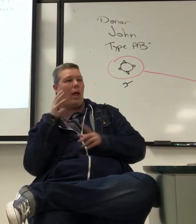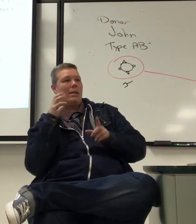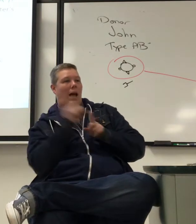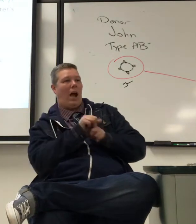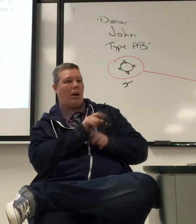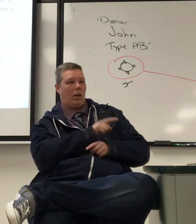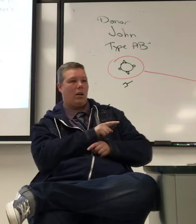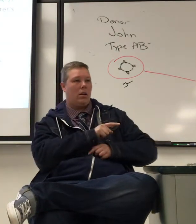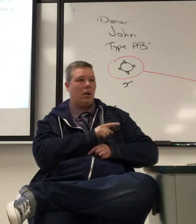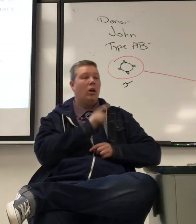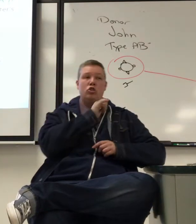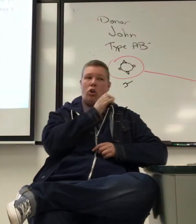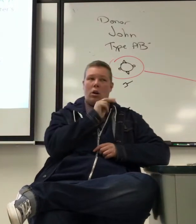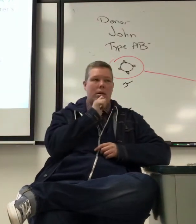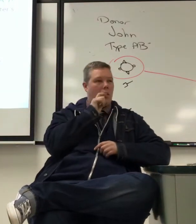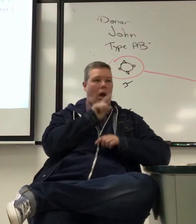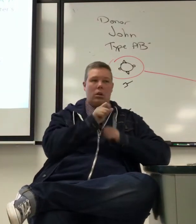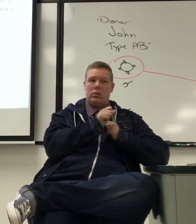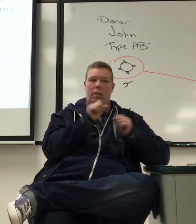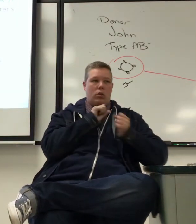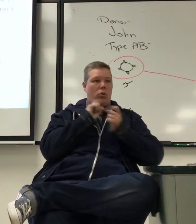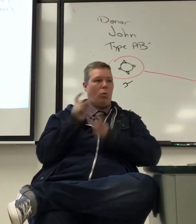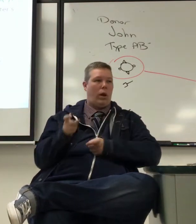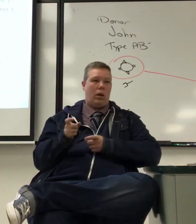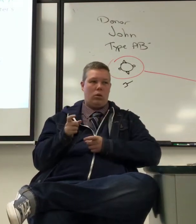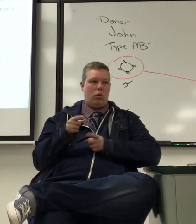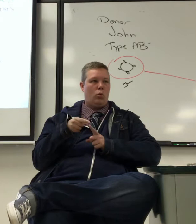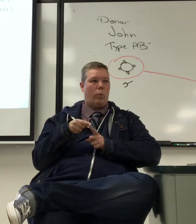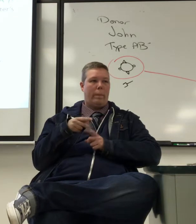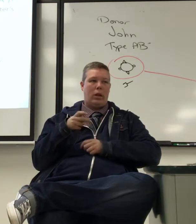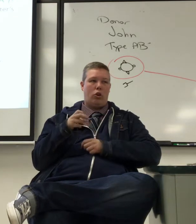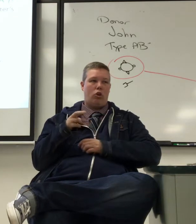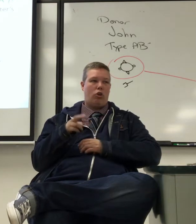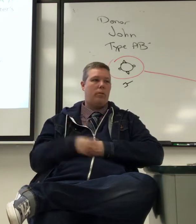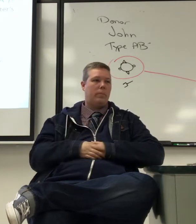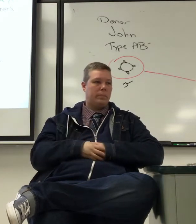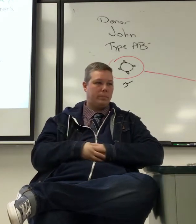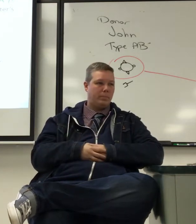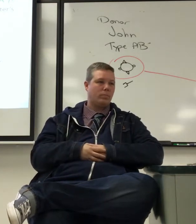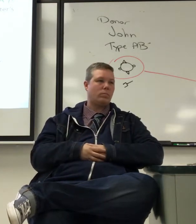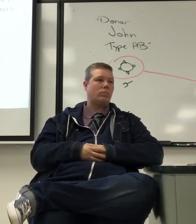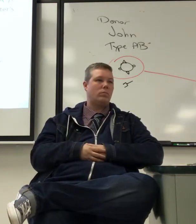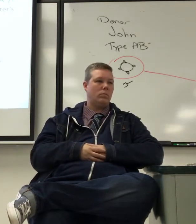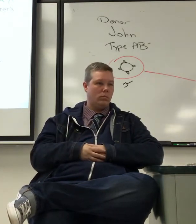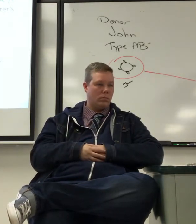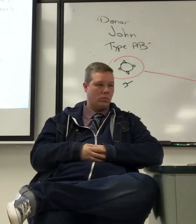John cannot safely donate to Peter. Okay. So let's look at the choices here.